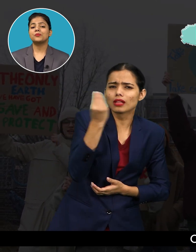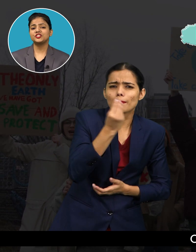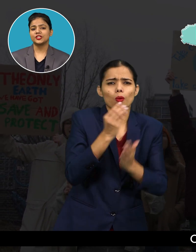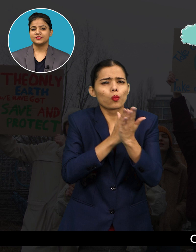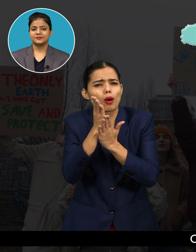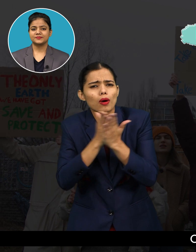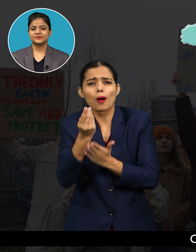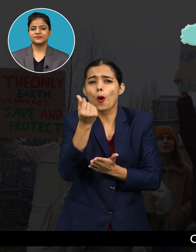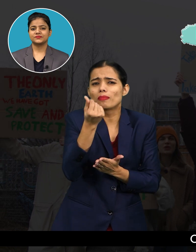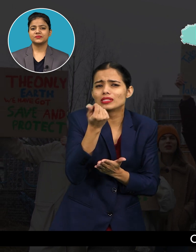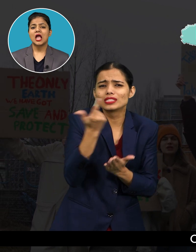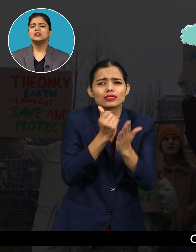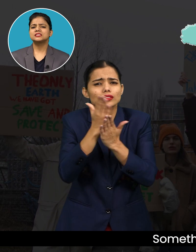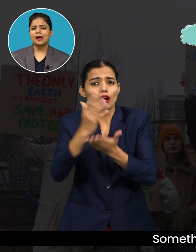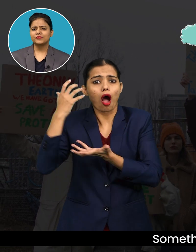Compensation,